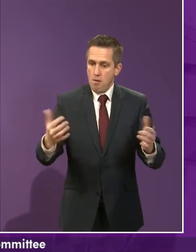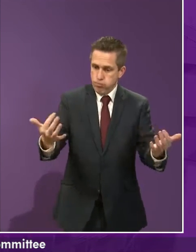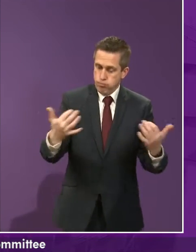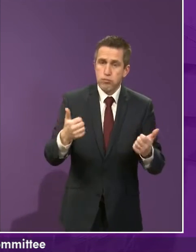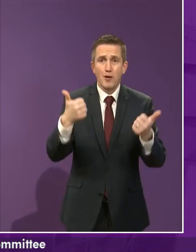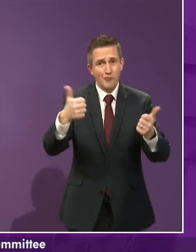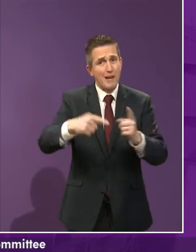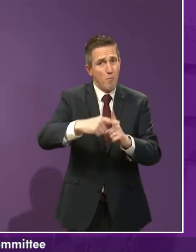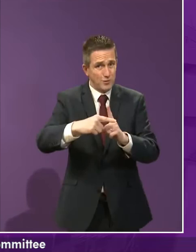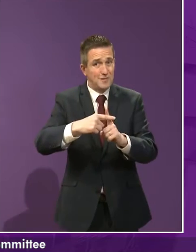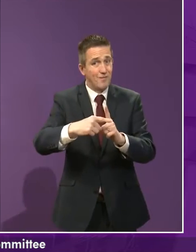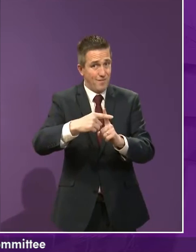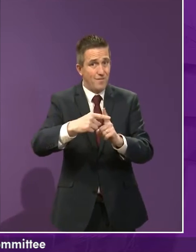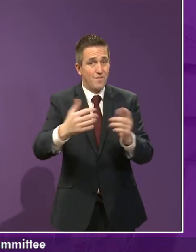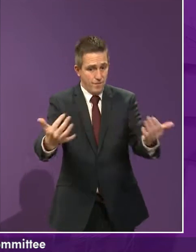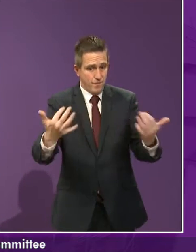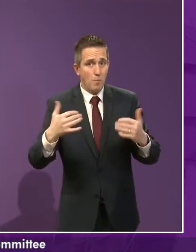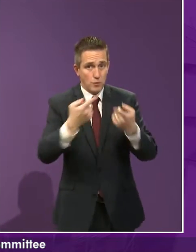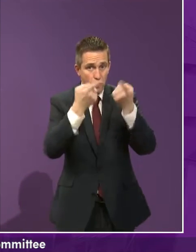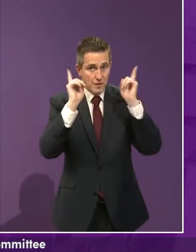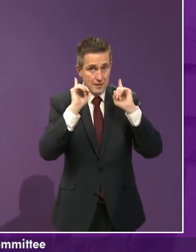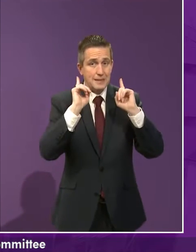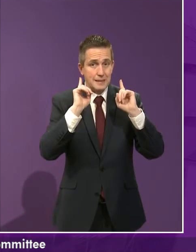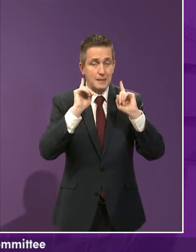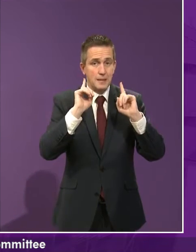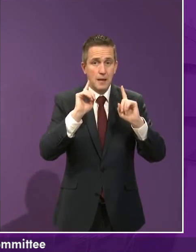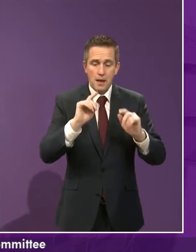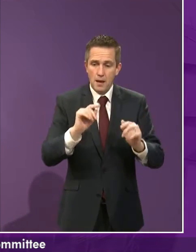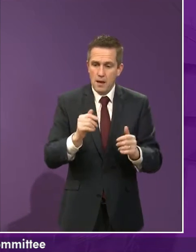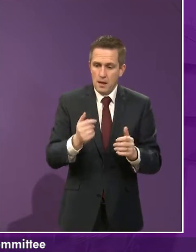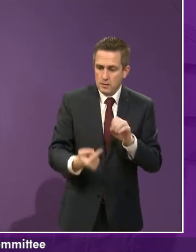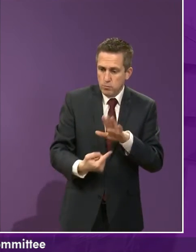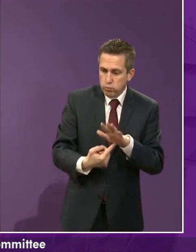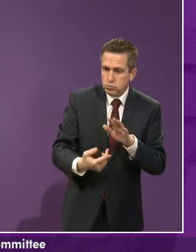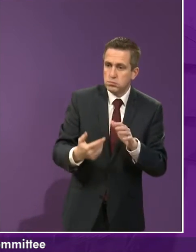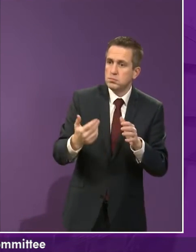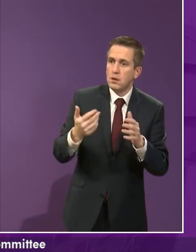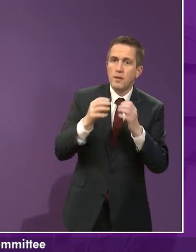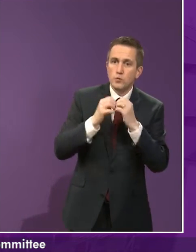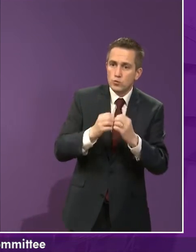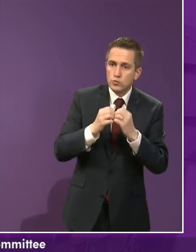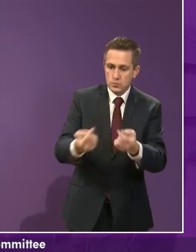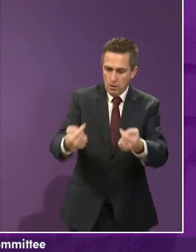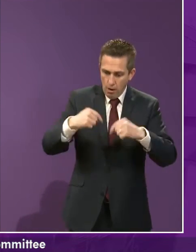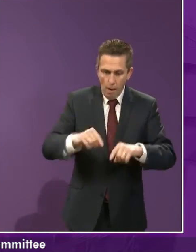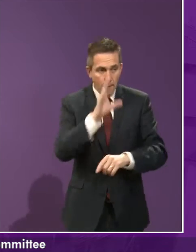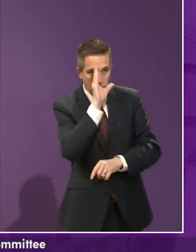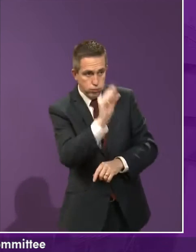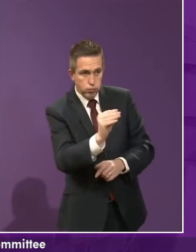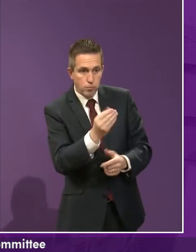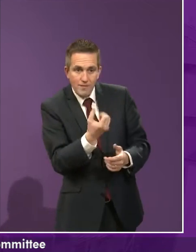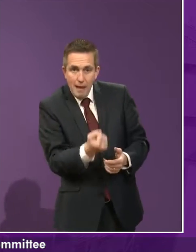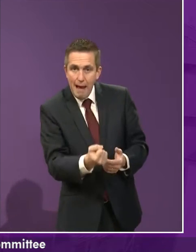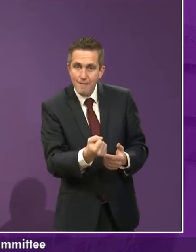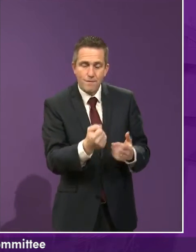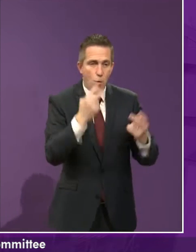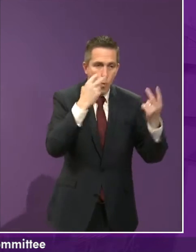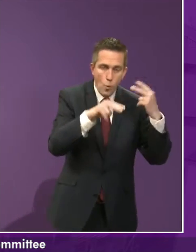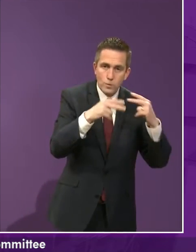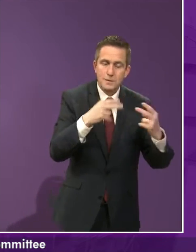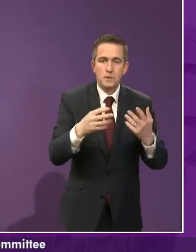positive. And we see it, it's great that people and students are choosing to disclose, and it